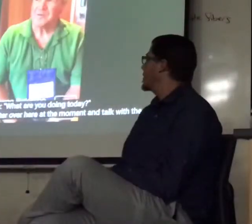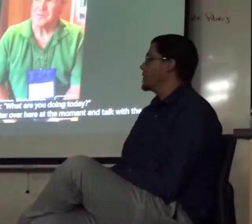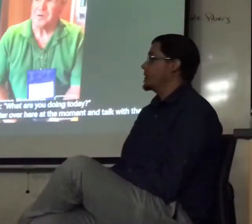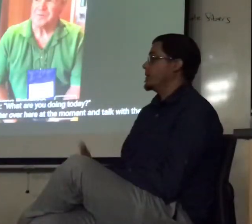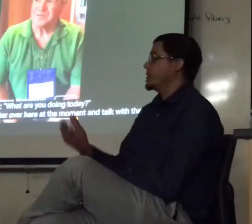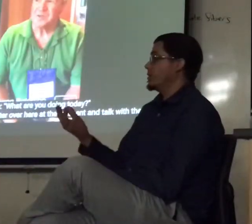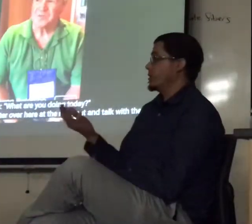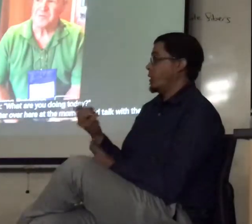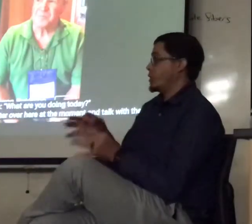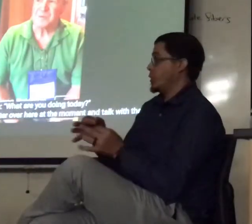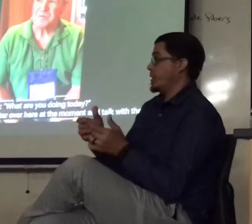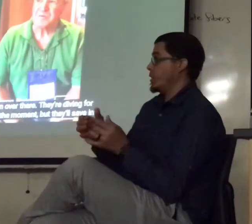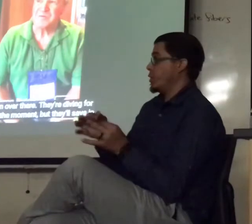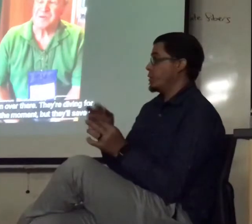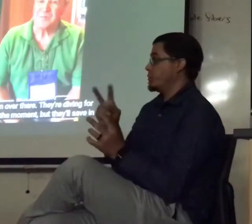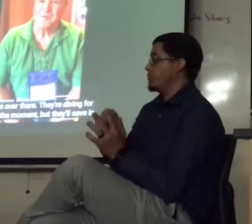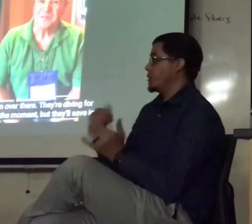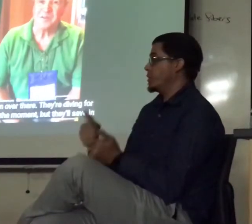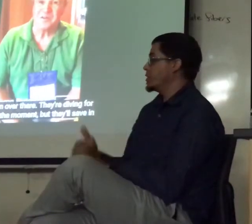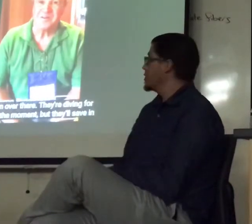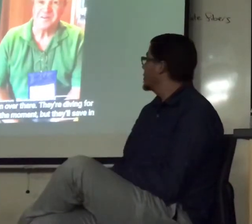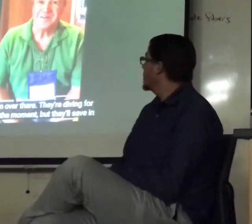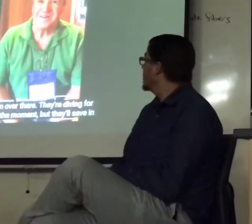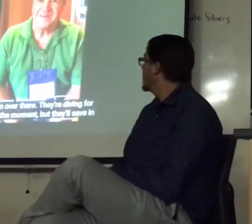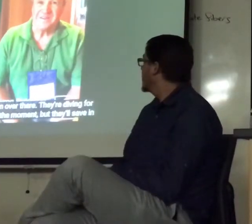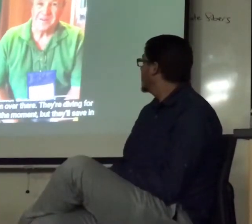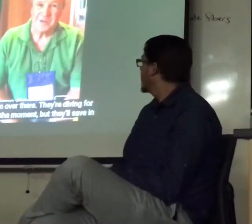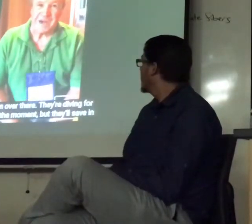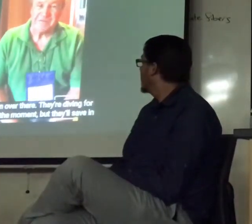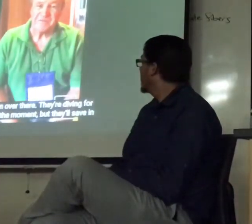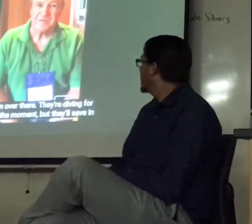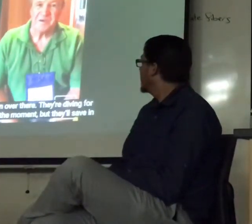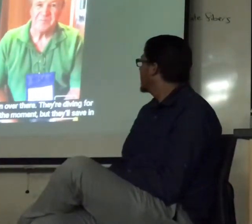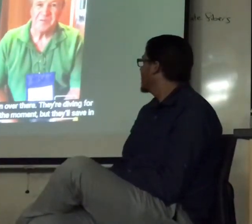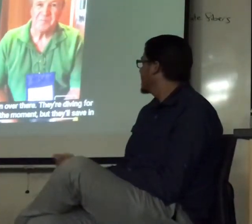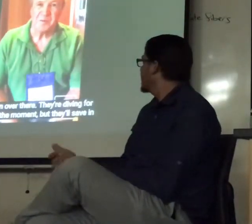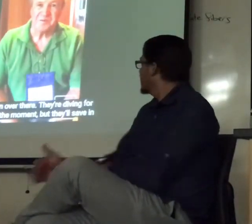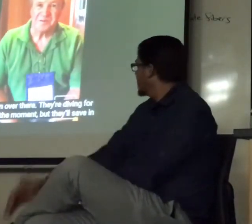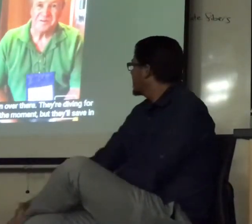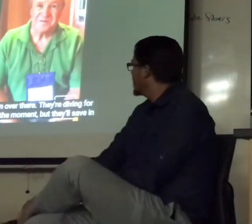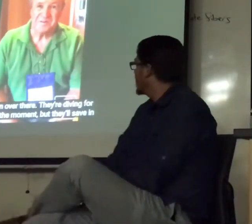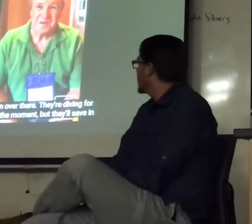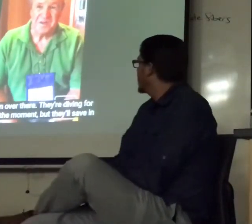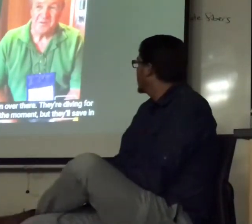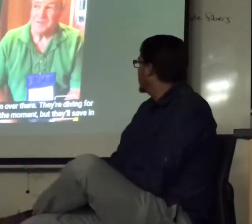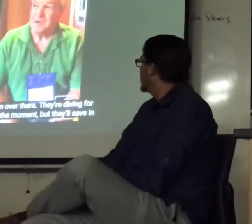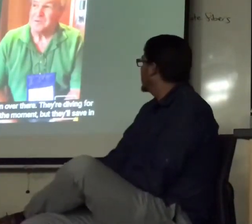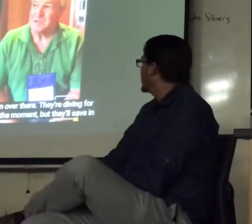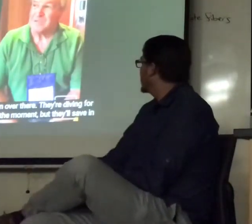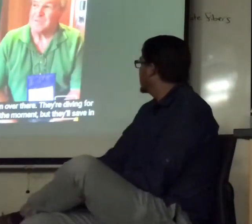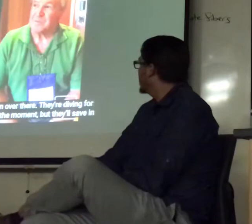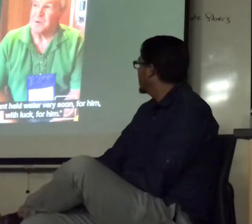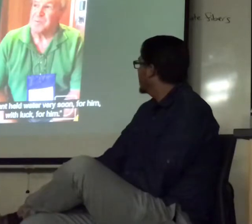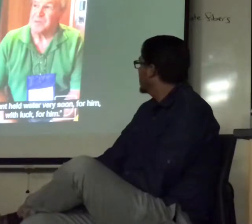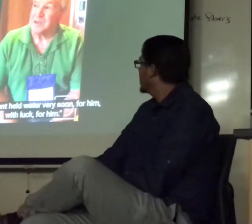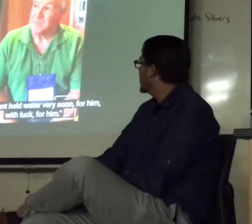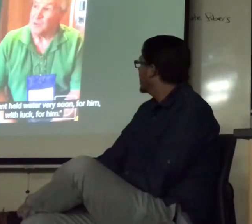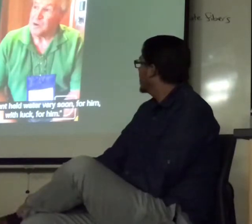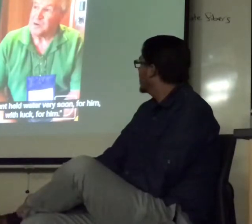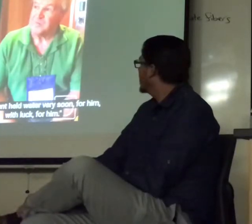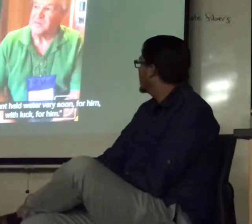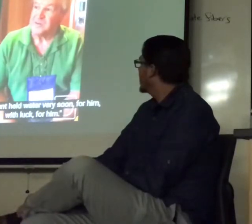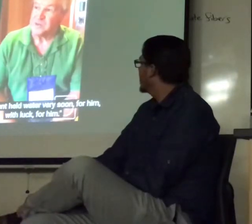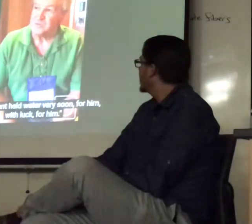over here at the moment and talked with the people over them over there. They're diving for them at the moment. But they'll save in the moment.